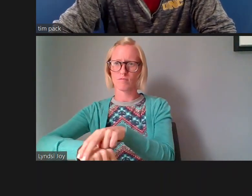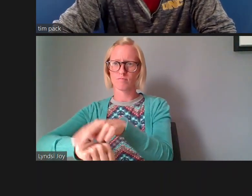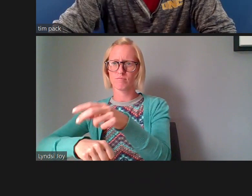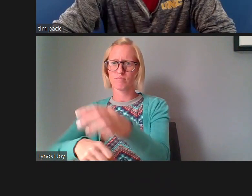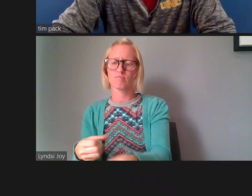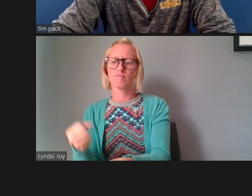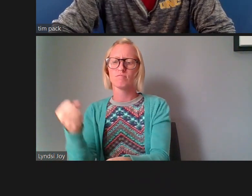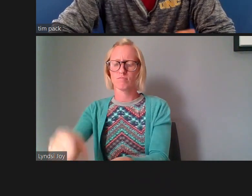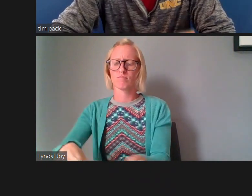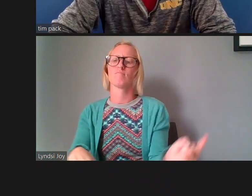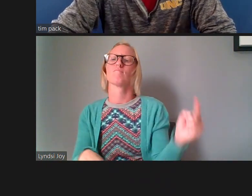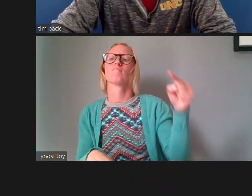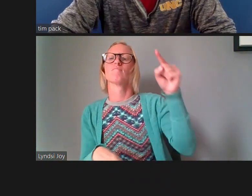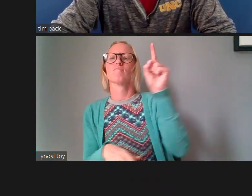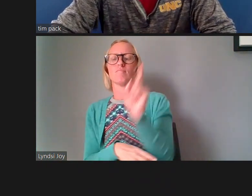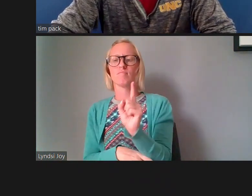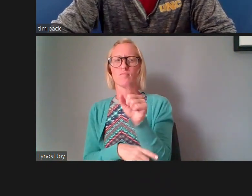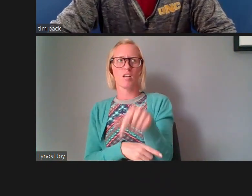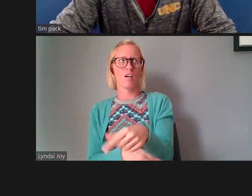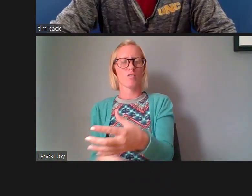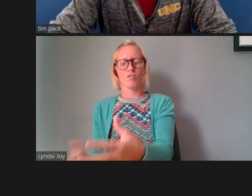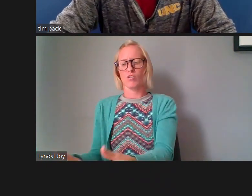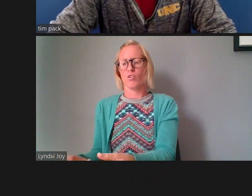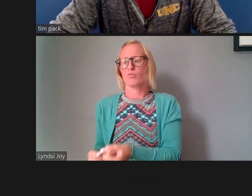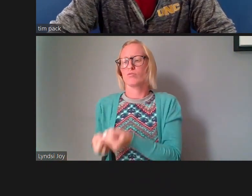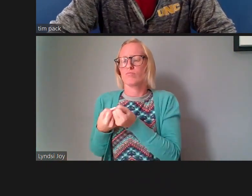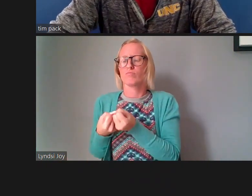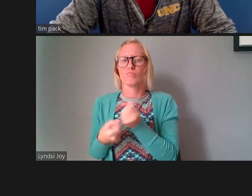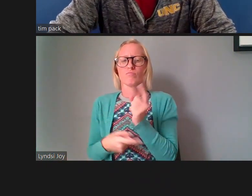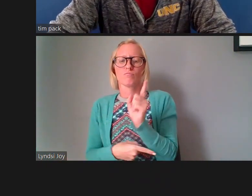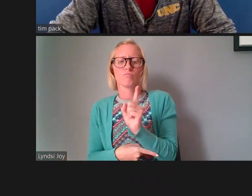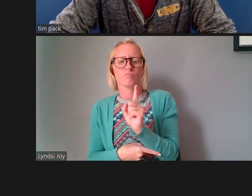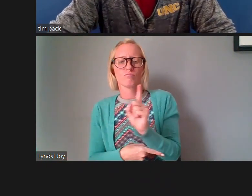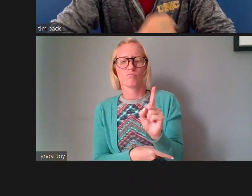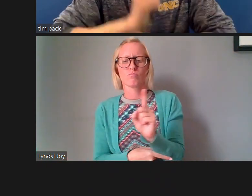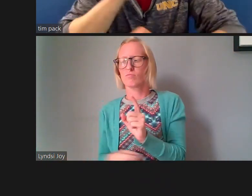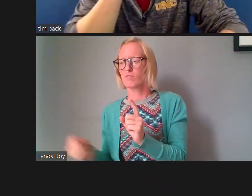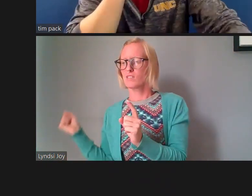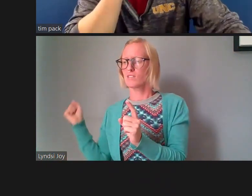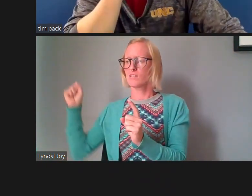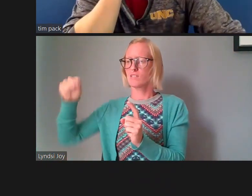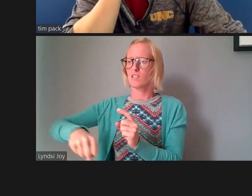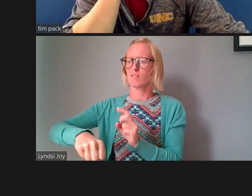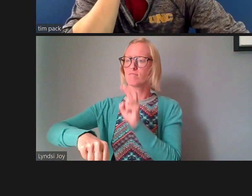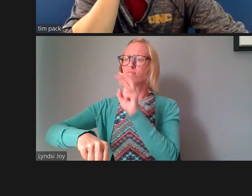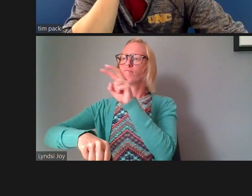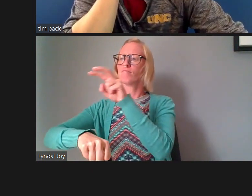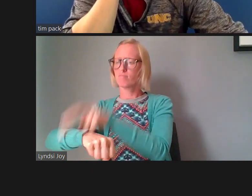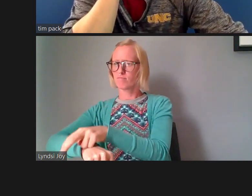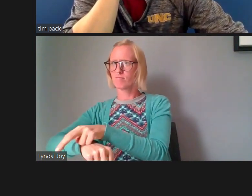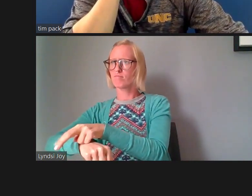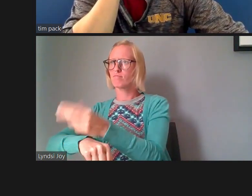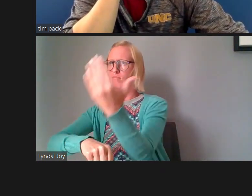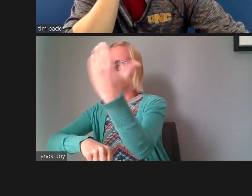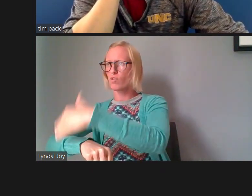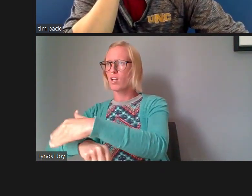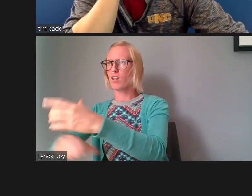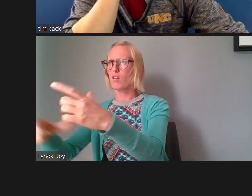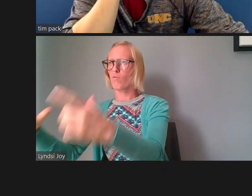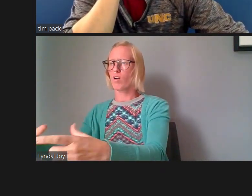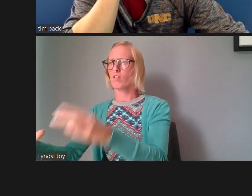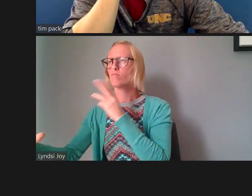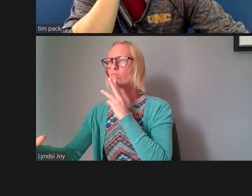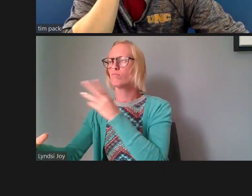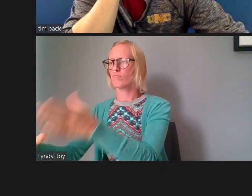carrying most of his clothes under his arms. Then he sat carefully on a fallen trunk near the little cliff that fronted the lagoon, and the tangled